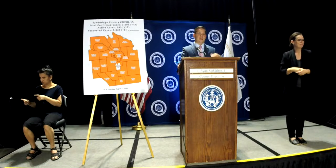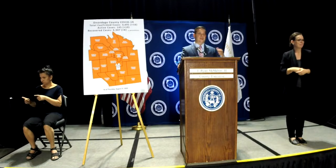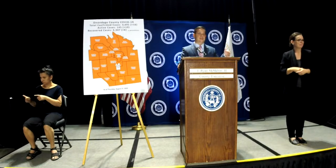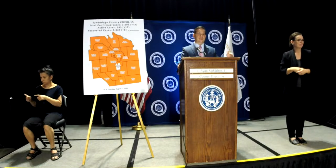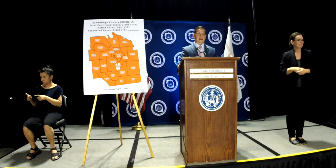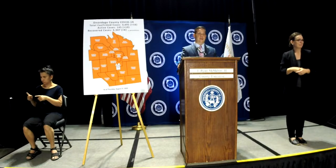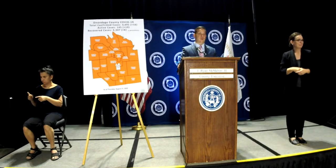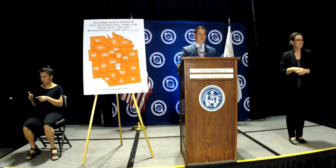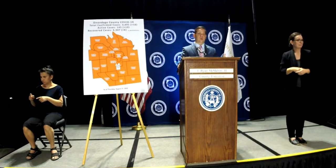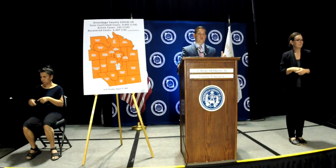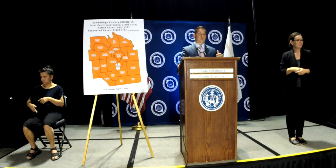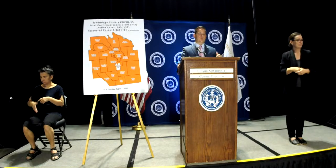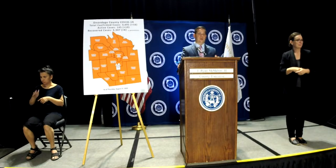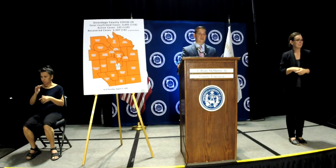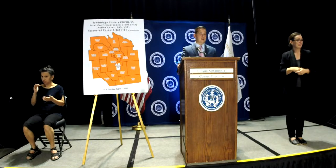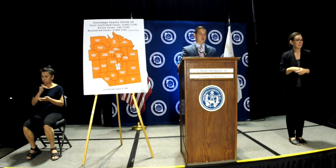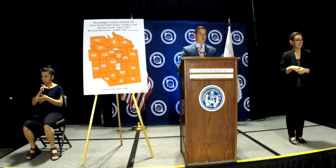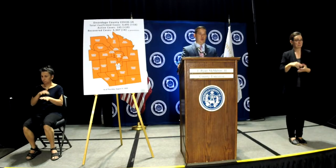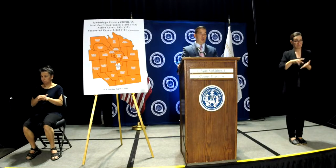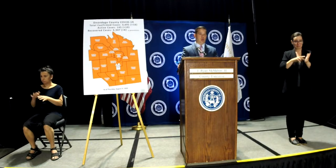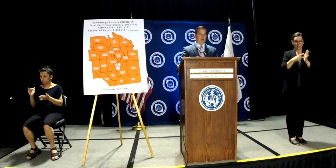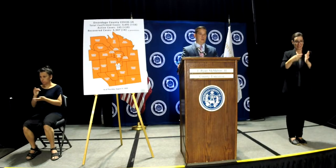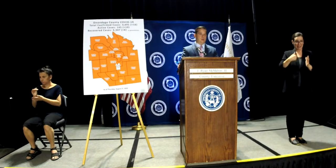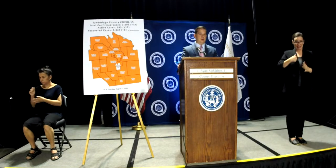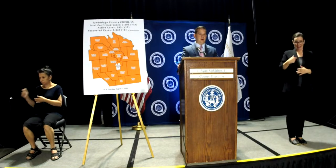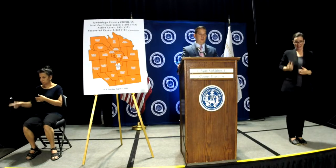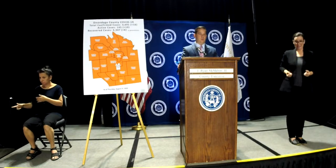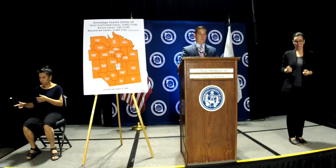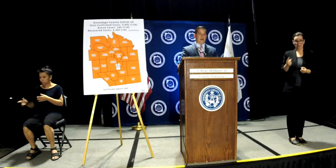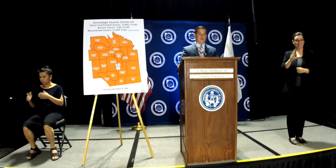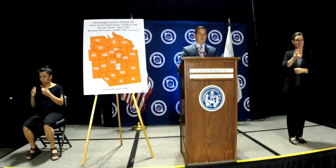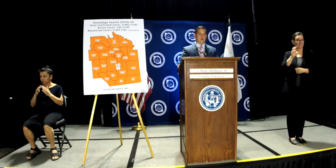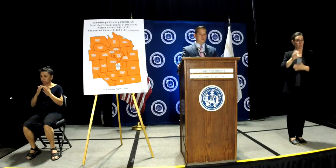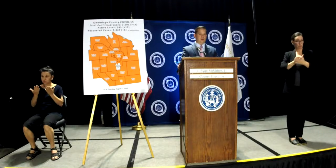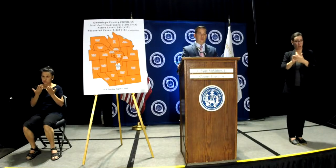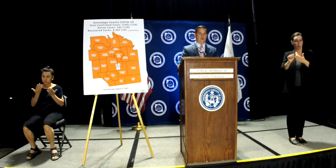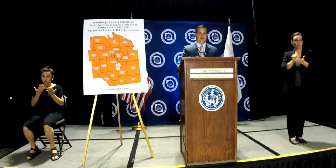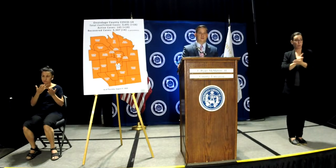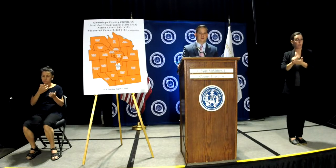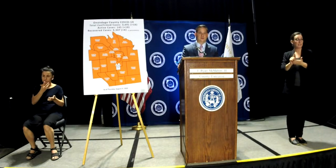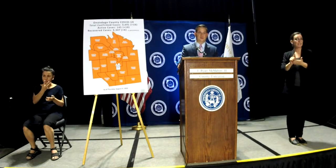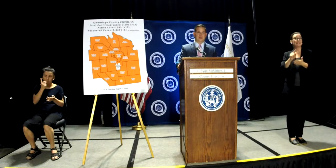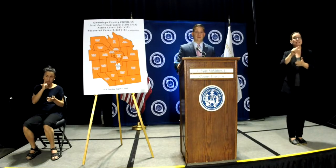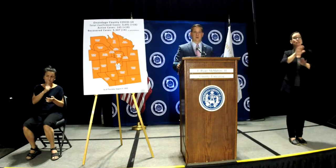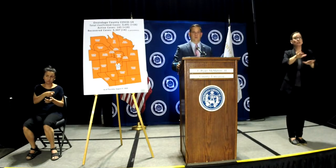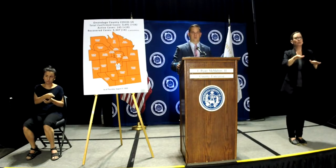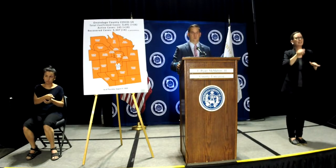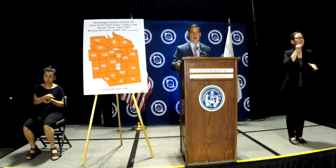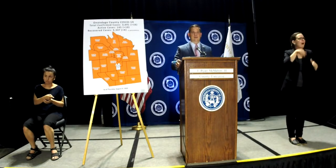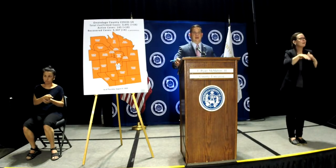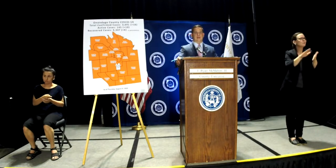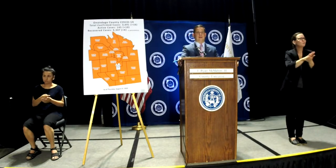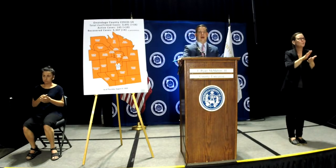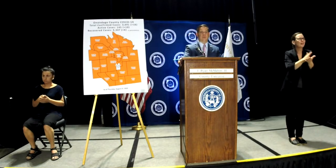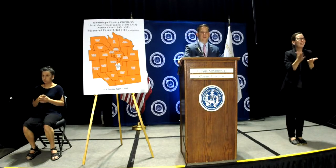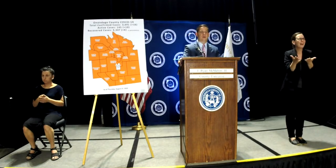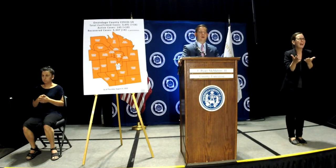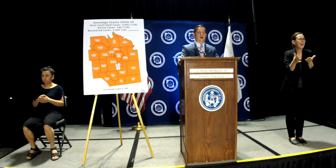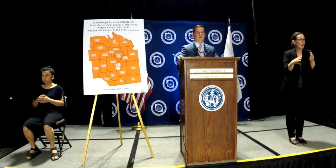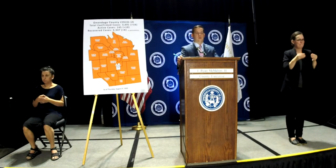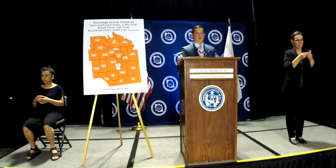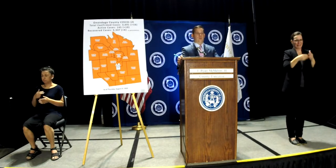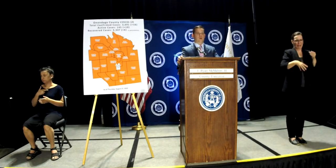because my kid's not in school these 2 or 3 days. Those aren't good. They got to answer there. Those aren't good answers. Do you think anybody wants that to